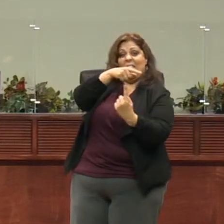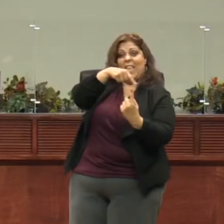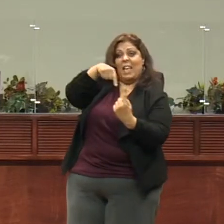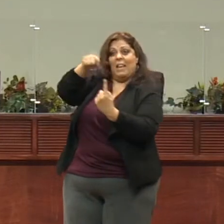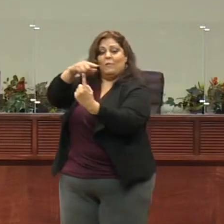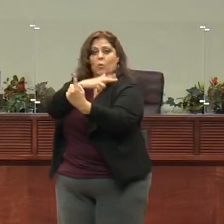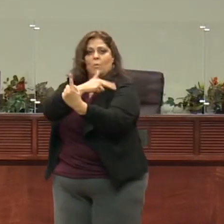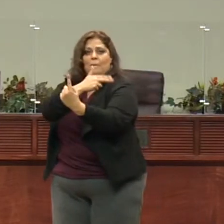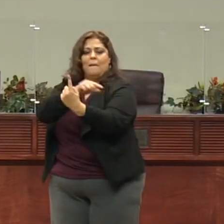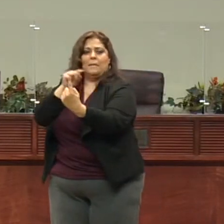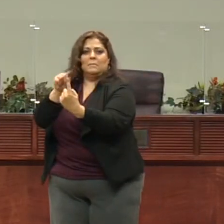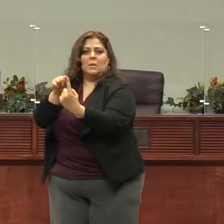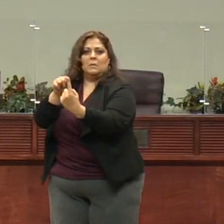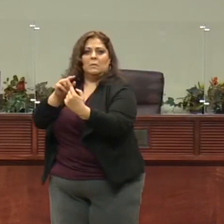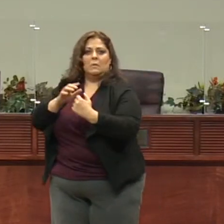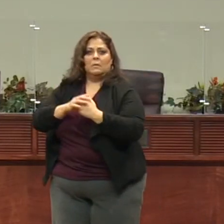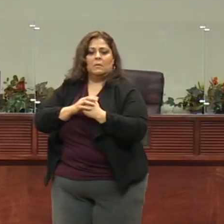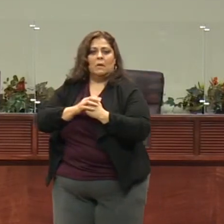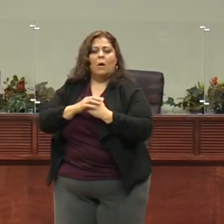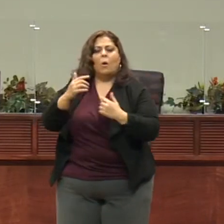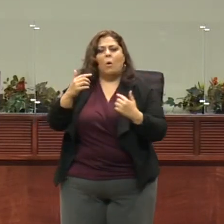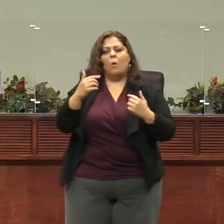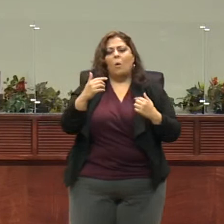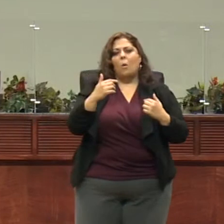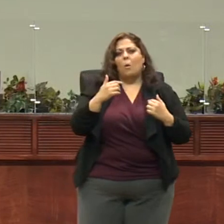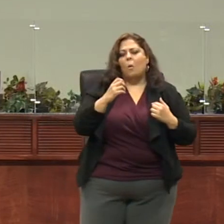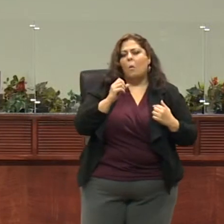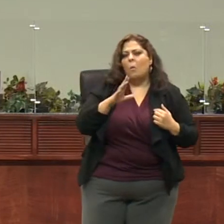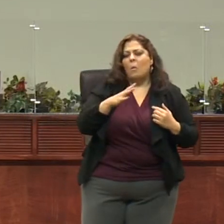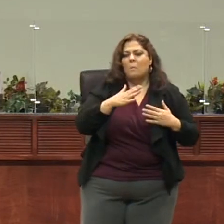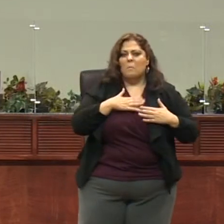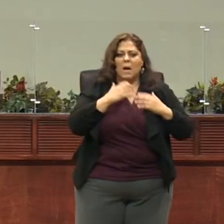or you are the cause of a loved one